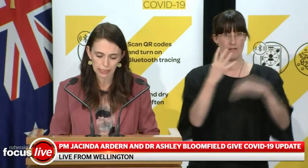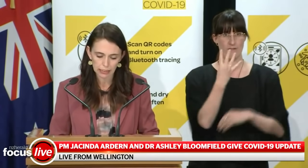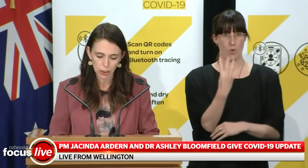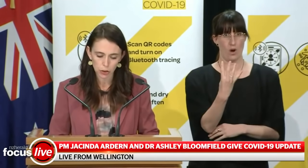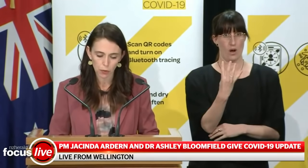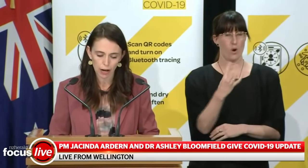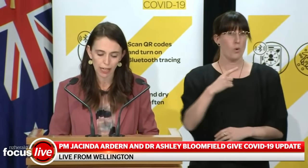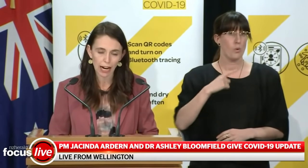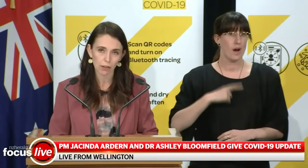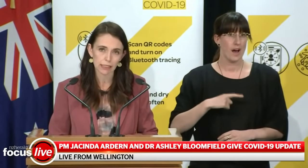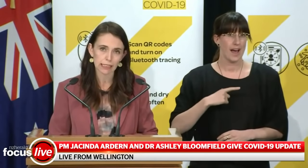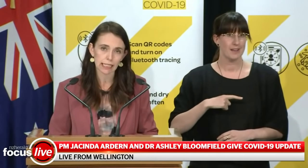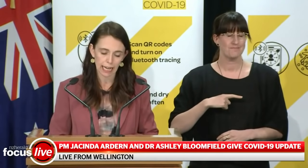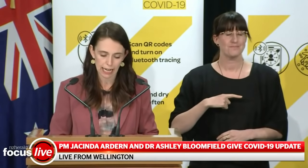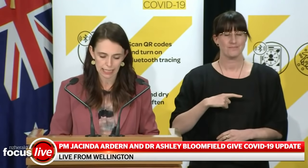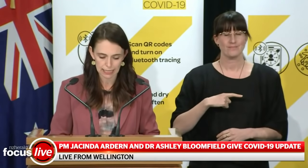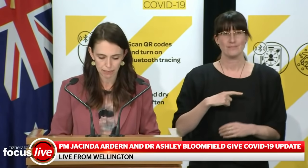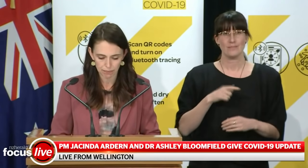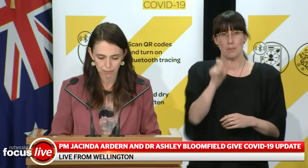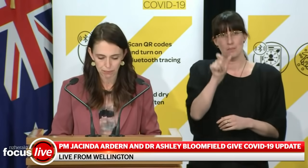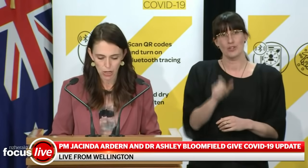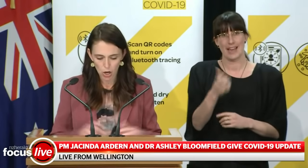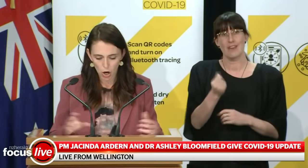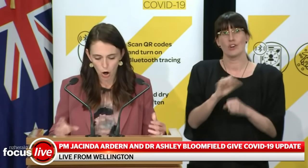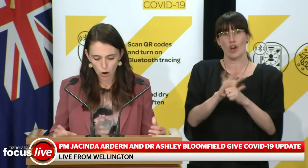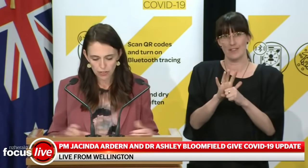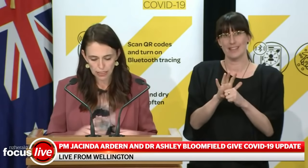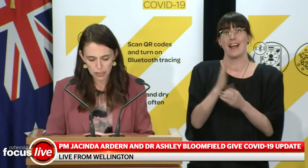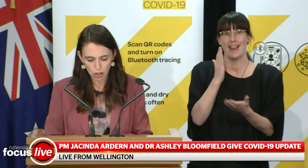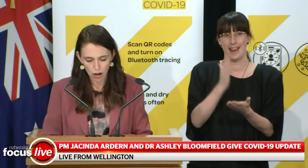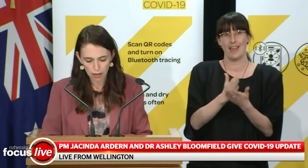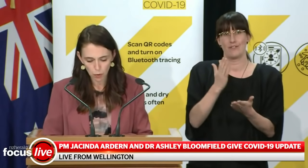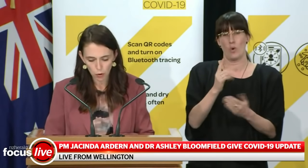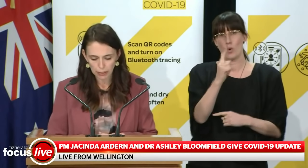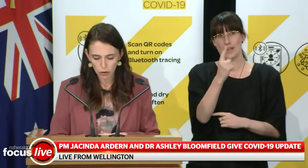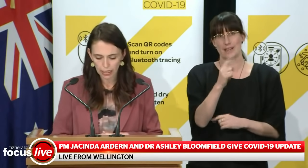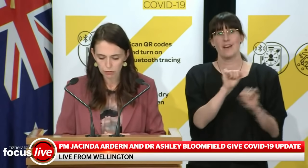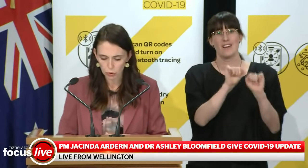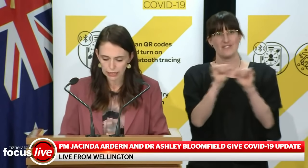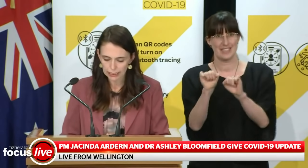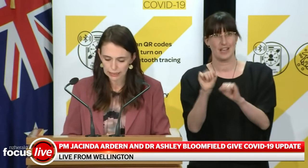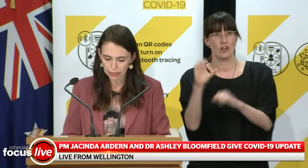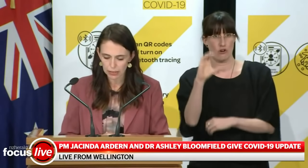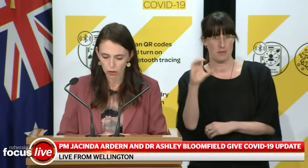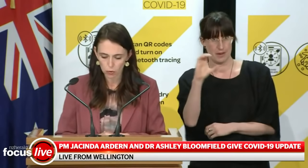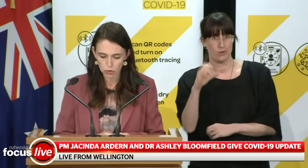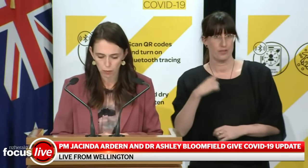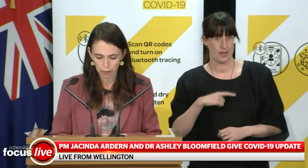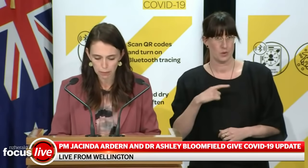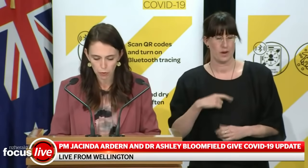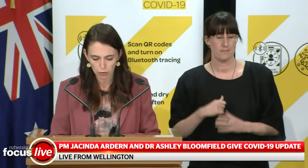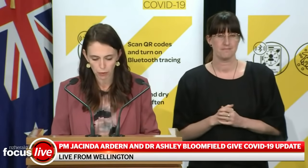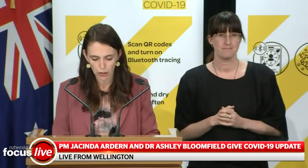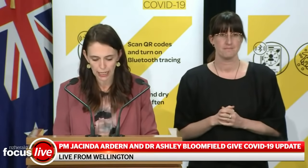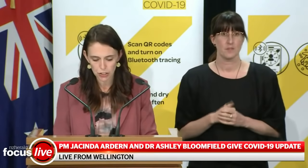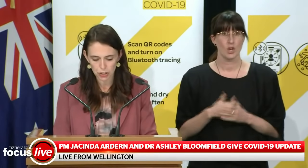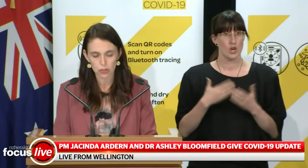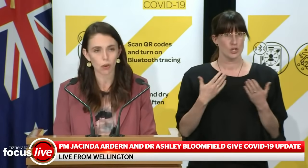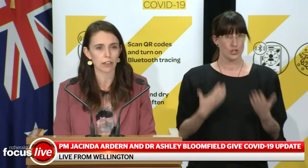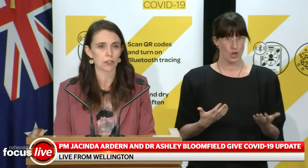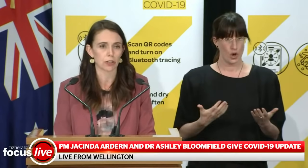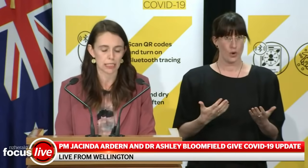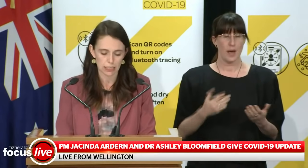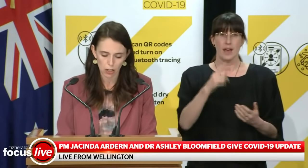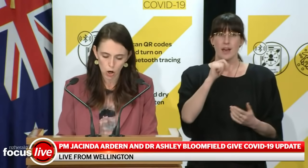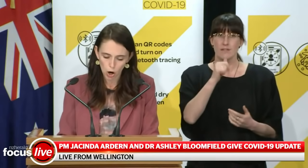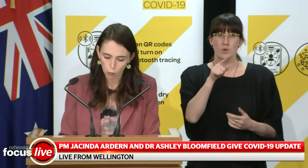closely linked to our current case. Over this time, we will be looking for testing results from people from locations